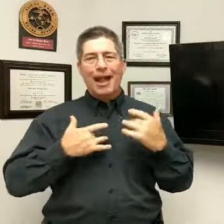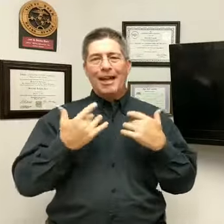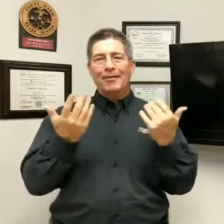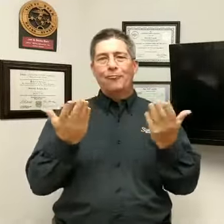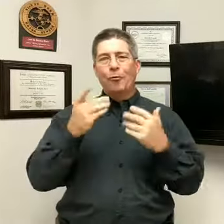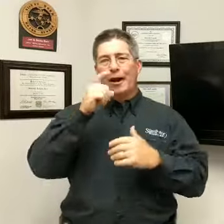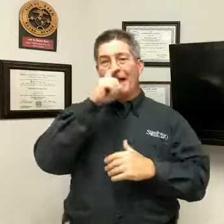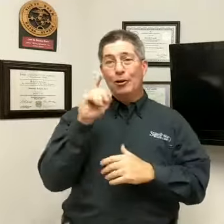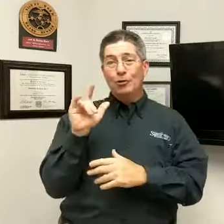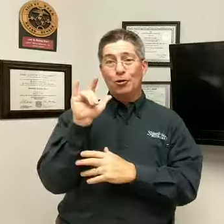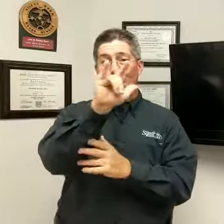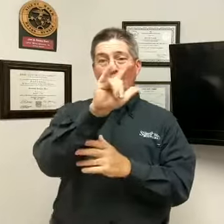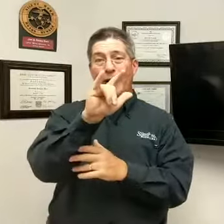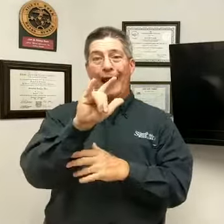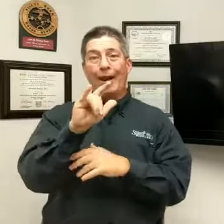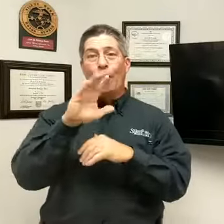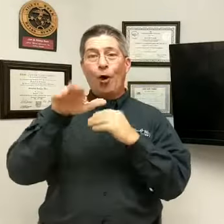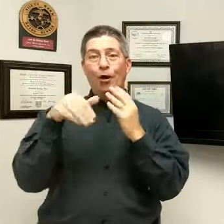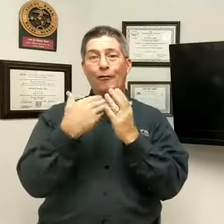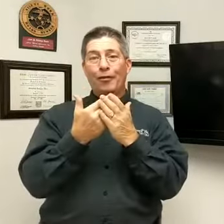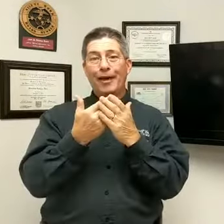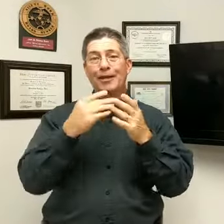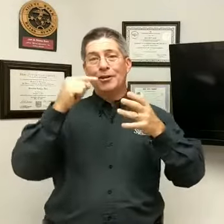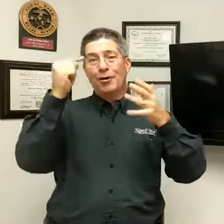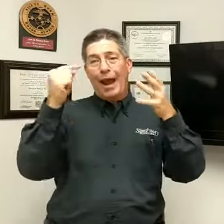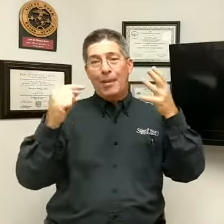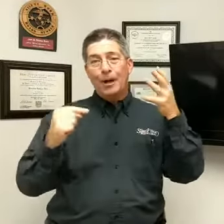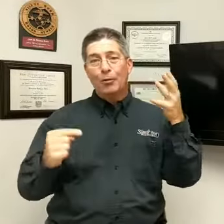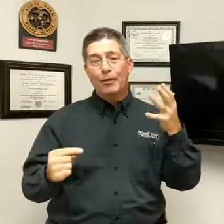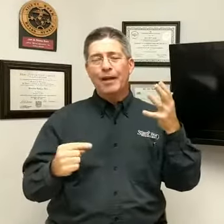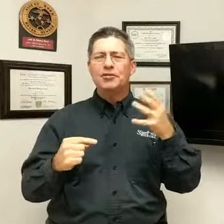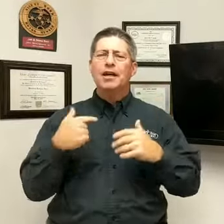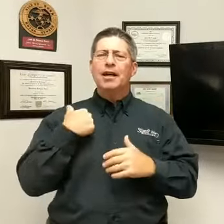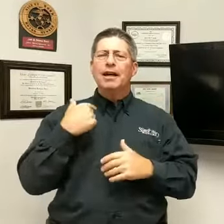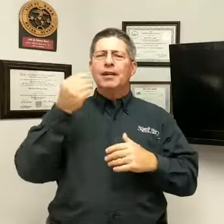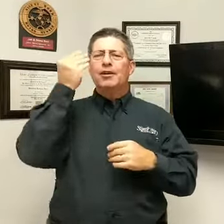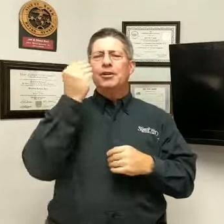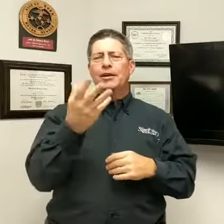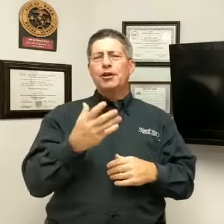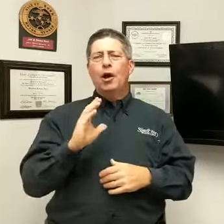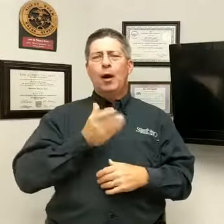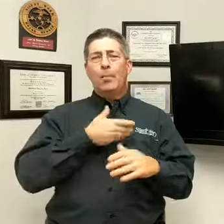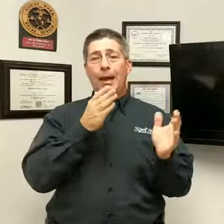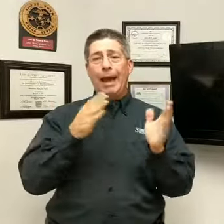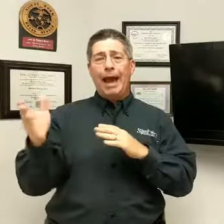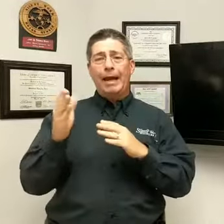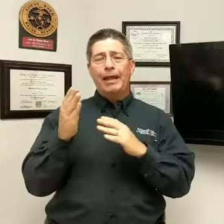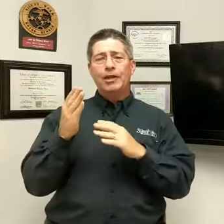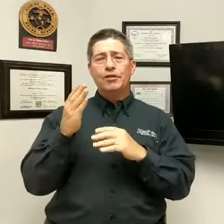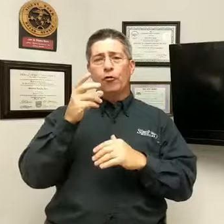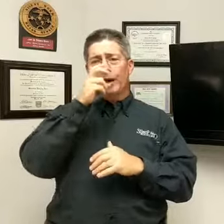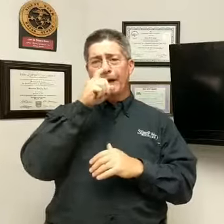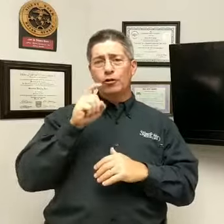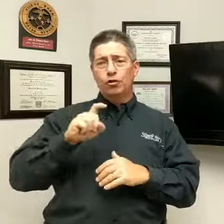excited for Eagle Soar and all of the things that are happening with this. Just to let you know, our plan is for Eagle